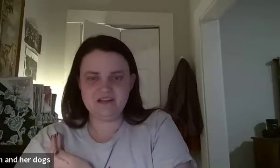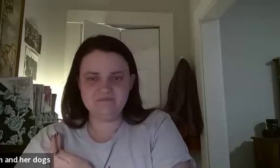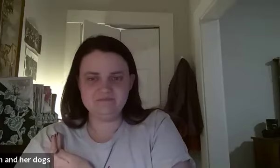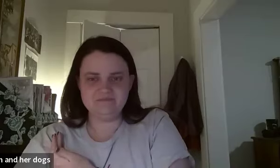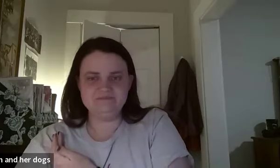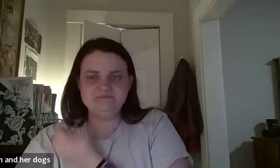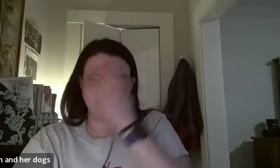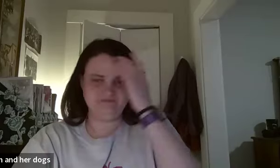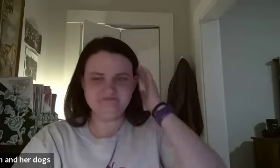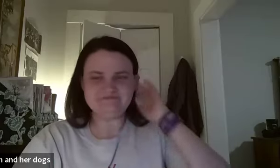Okay.